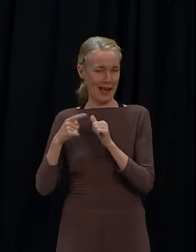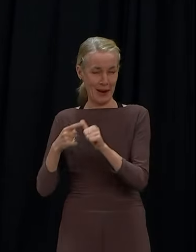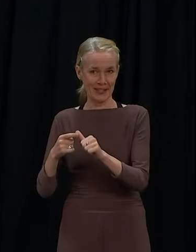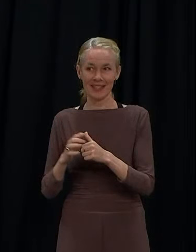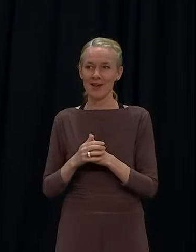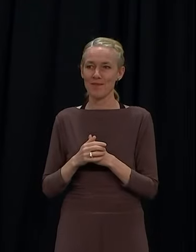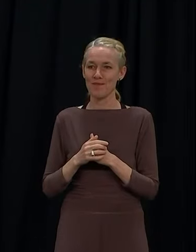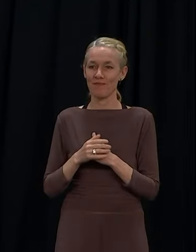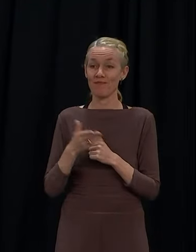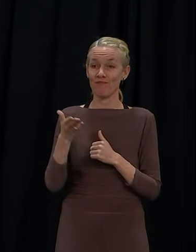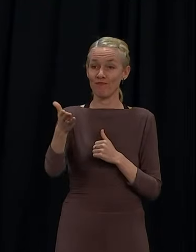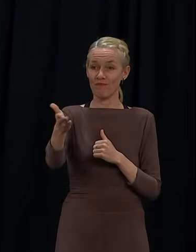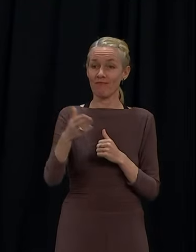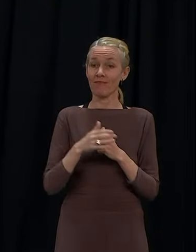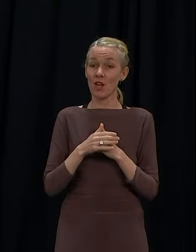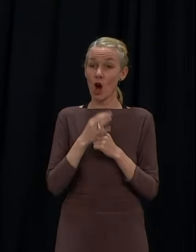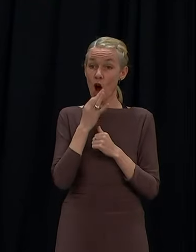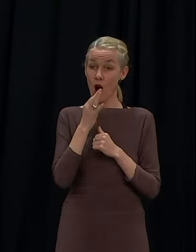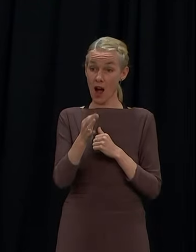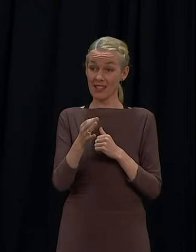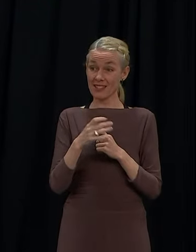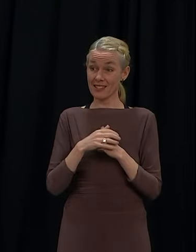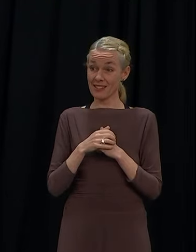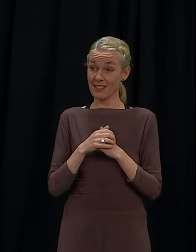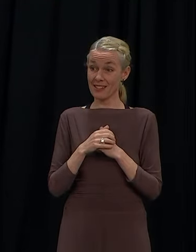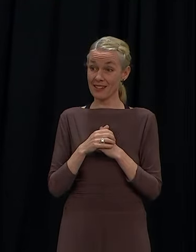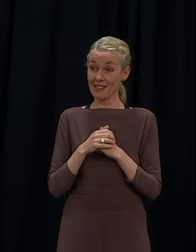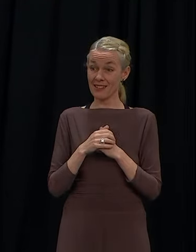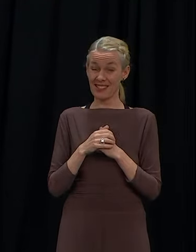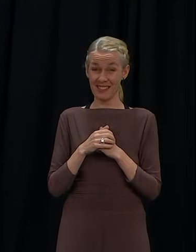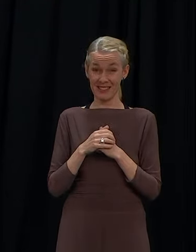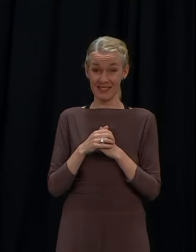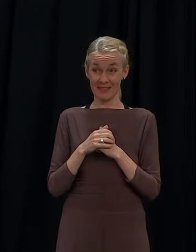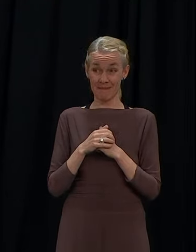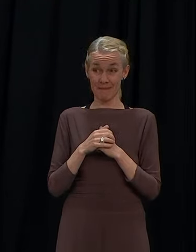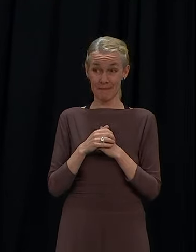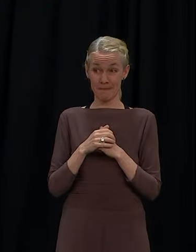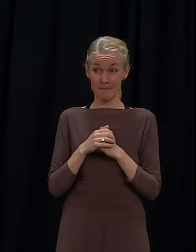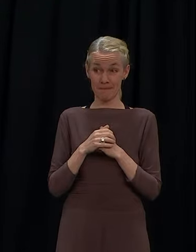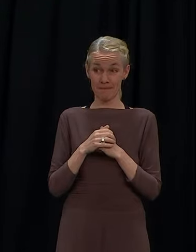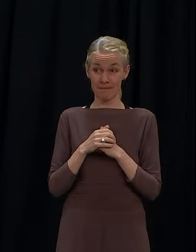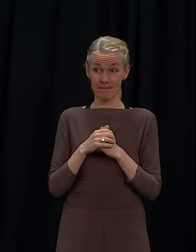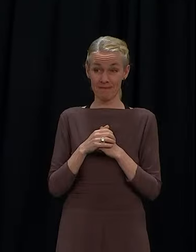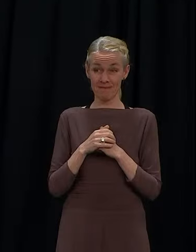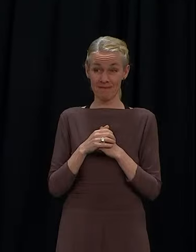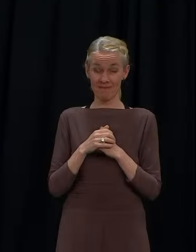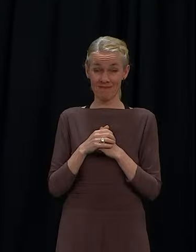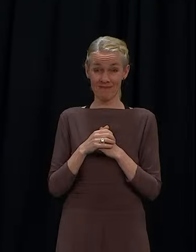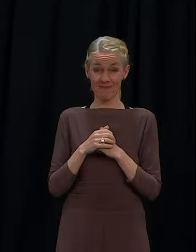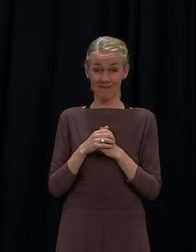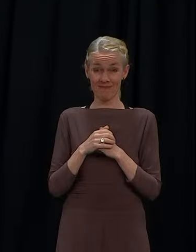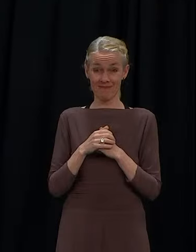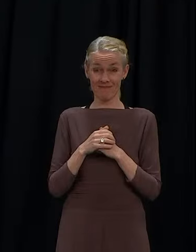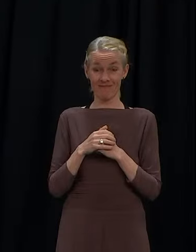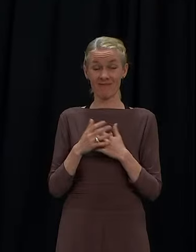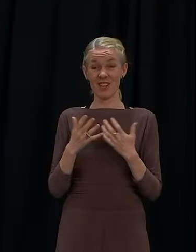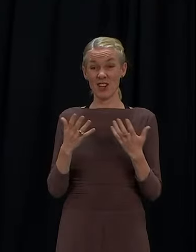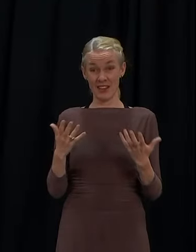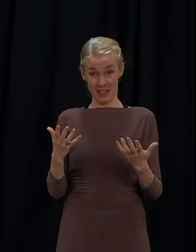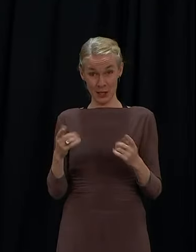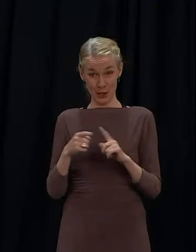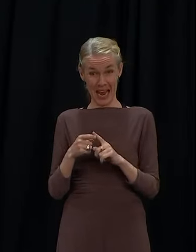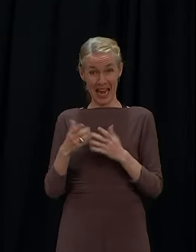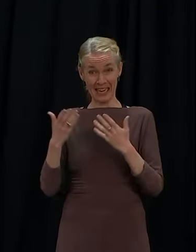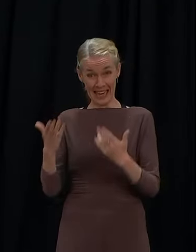hindsight, would it have been better to target Auckland for first shots of the vaccine program as opposed to rolling it out